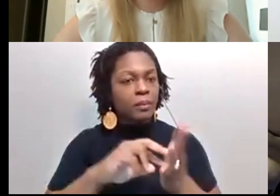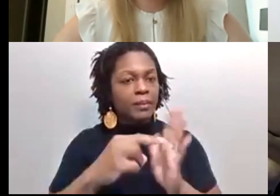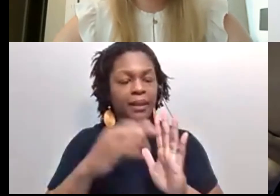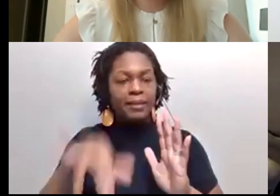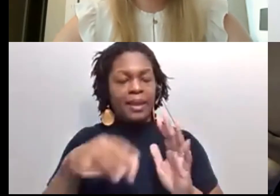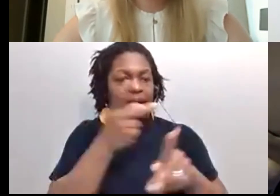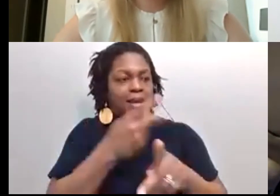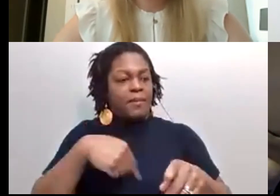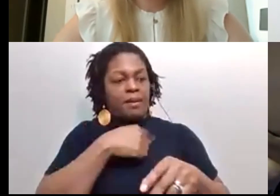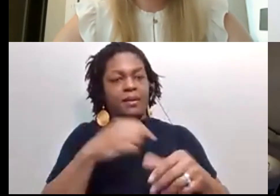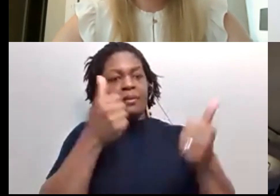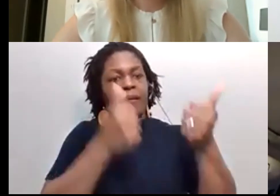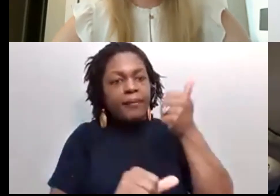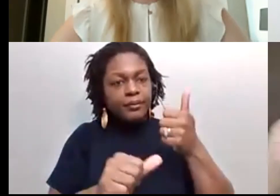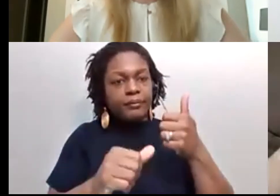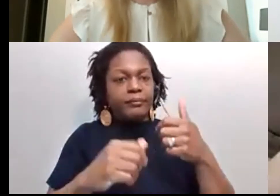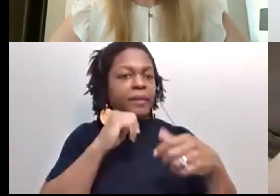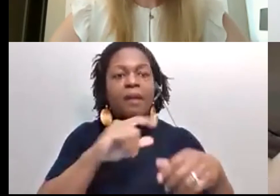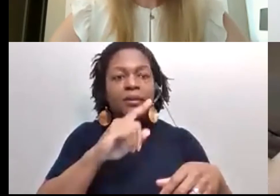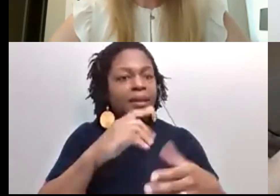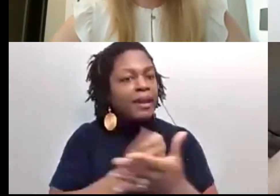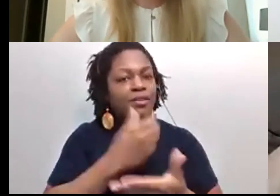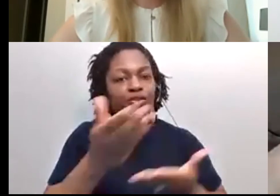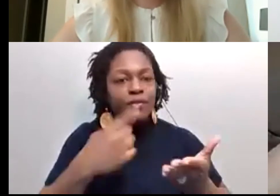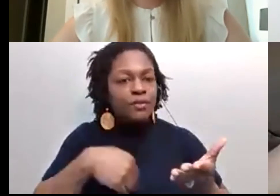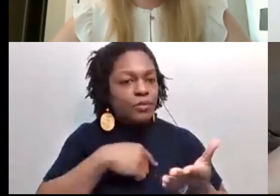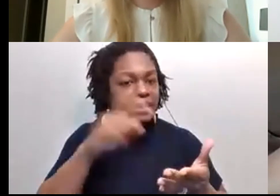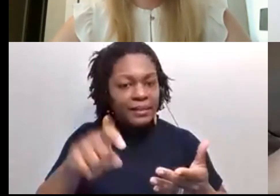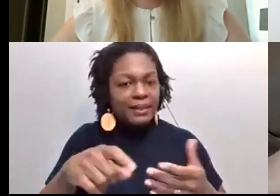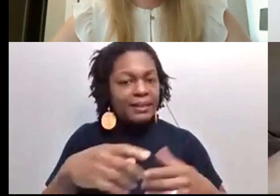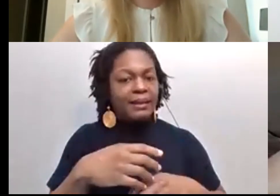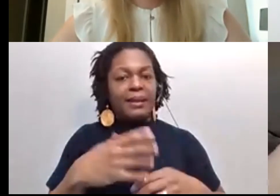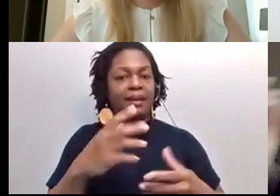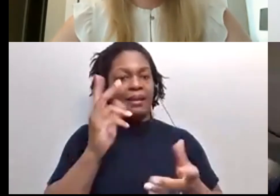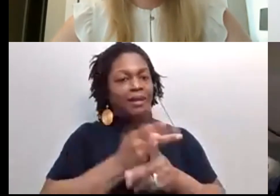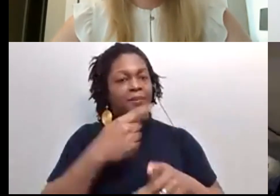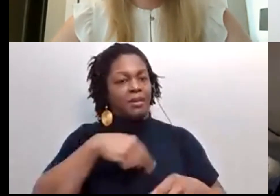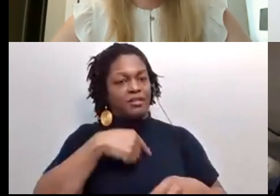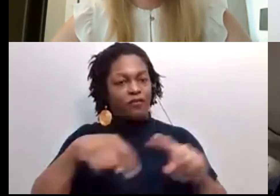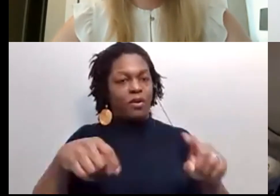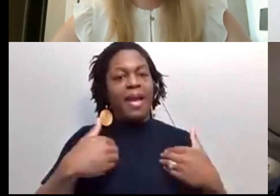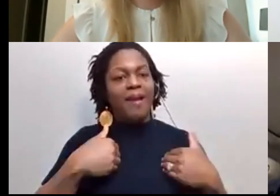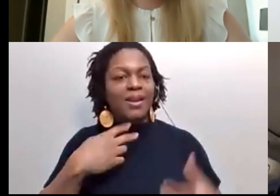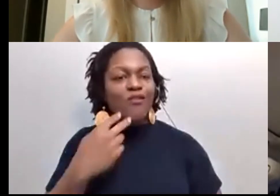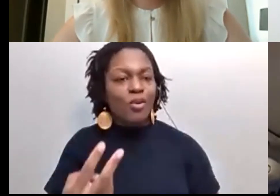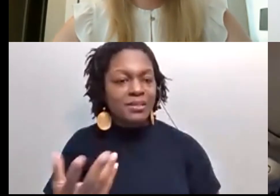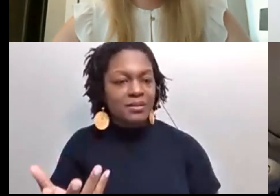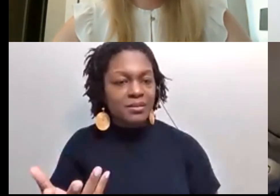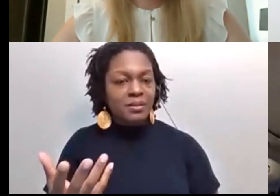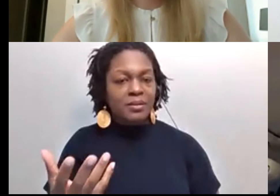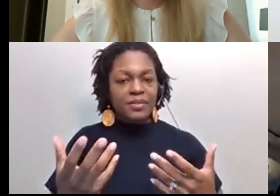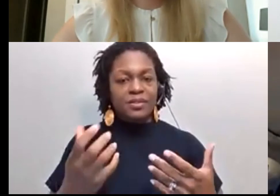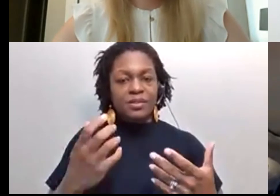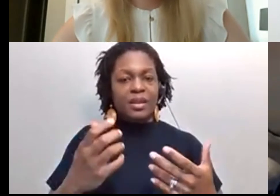mute our voices and keep us stagnant. And one of the questions I really would like to know is, have we considered making the